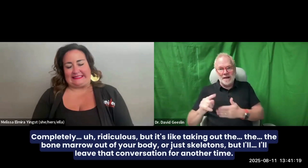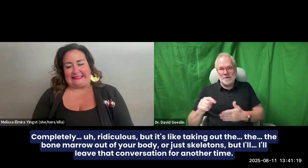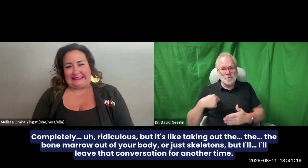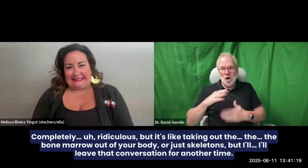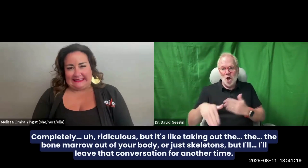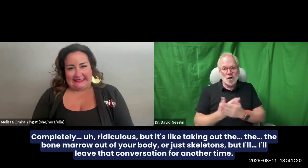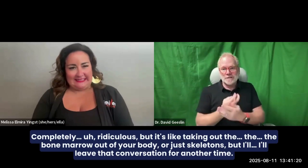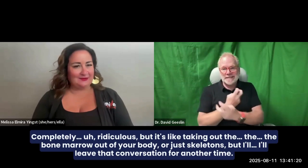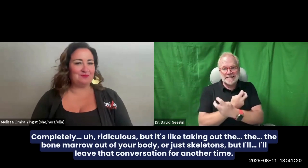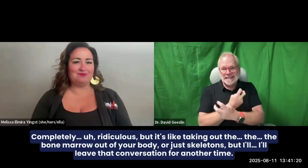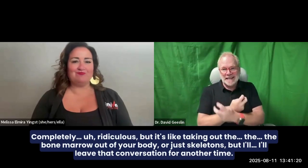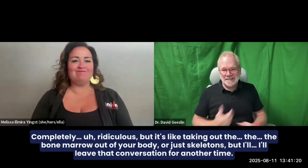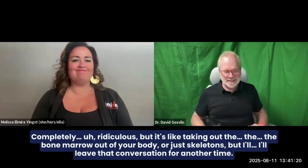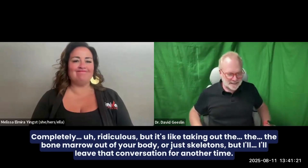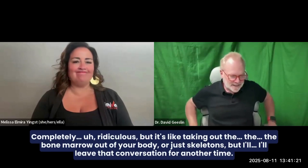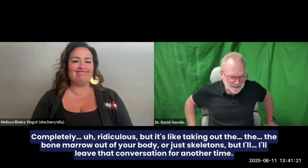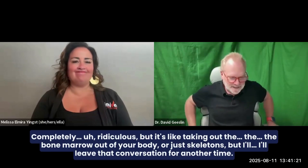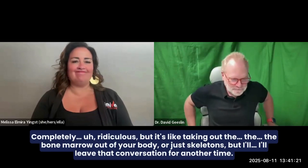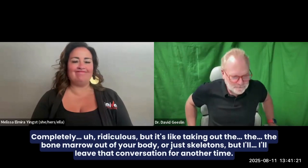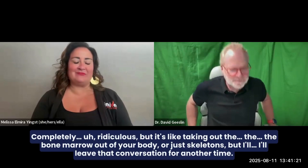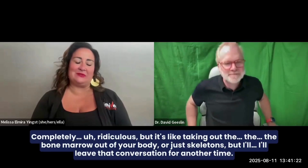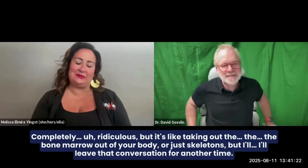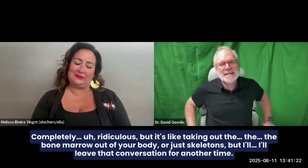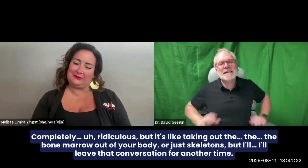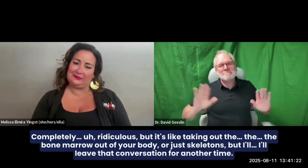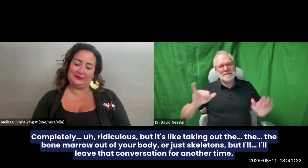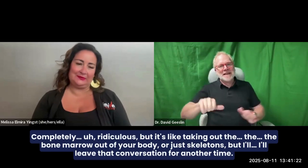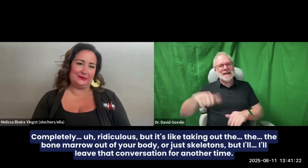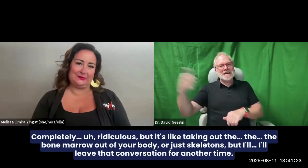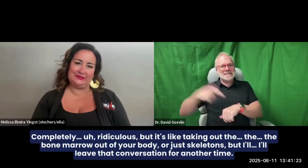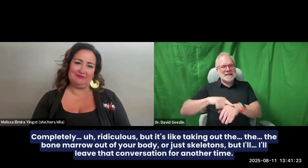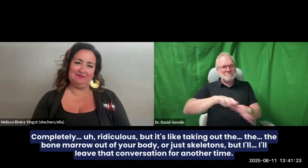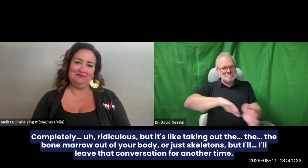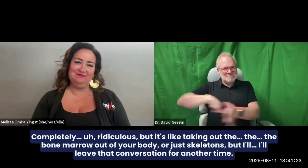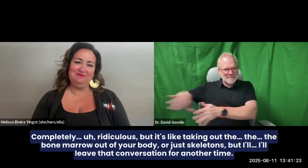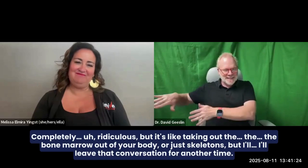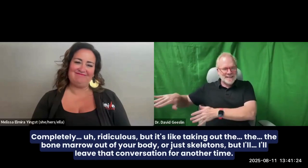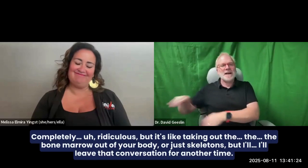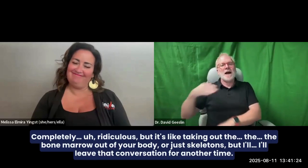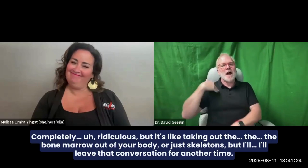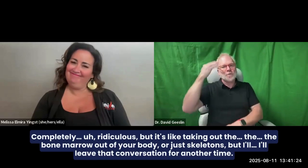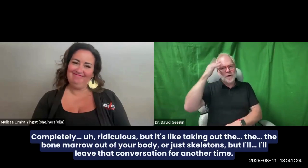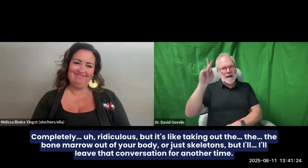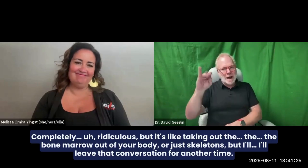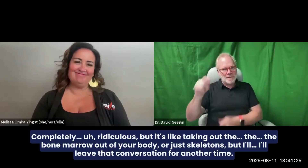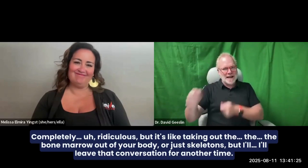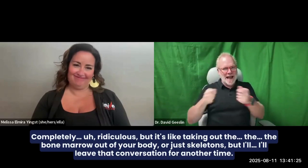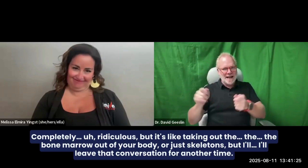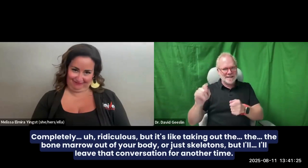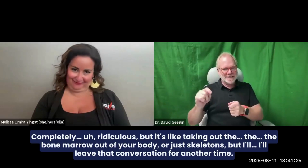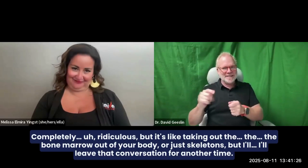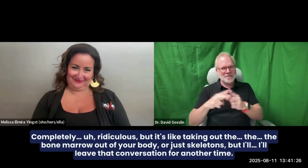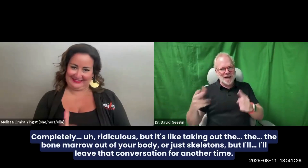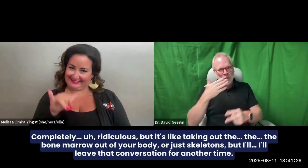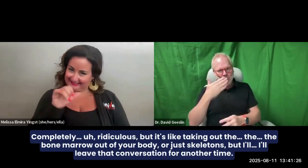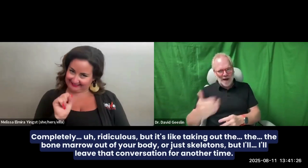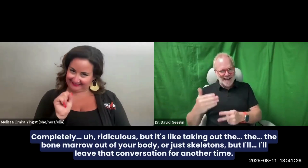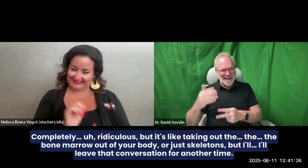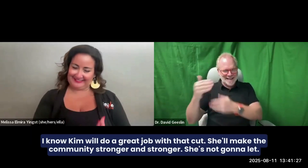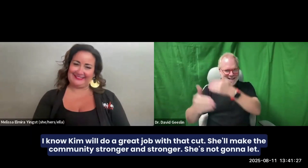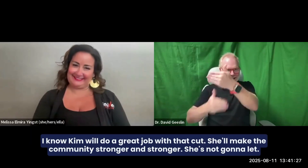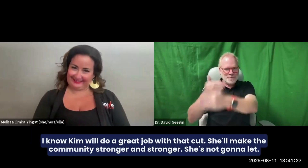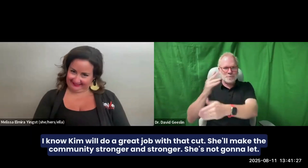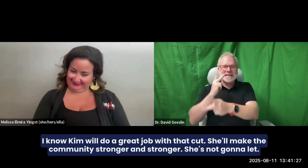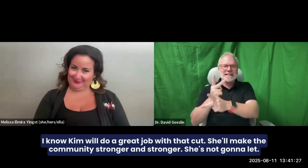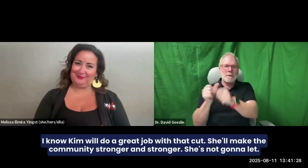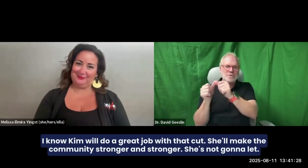ridiculous, but it's like taking out the bone marrow out of your body. We're just skeletons, but I'll leave that conversation for another